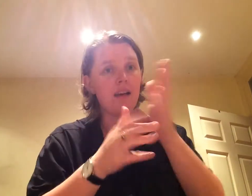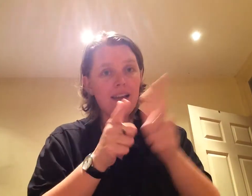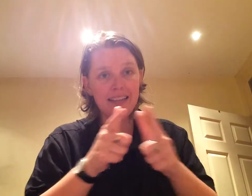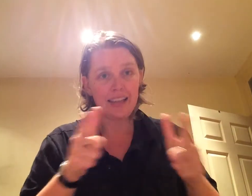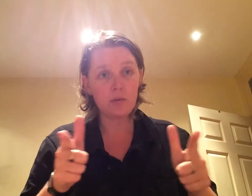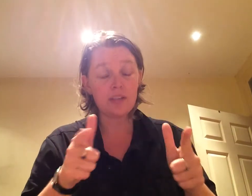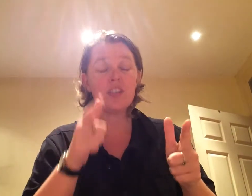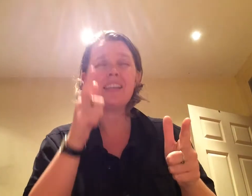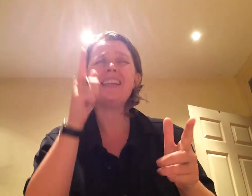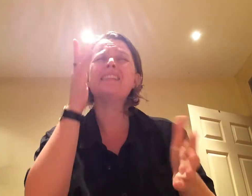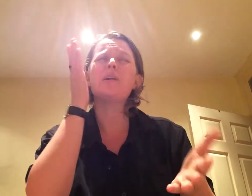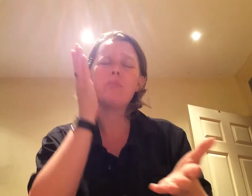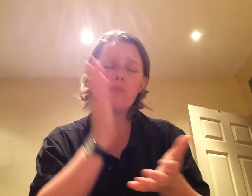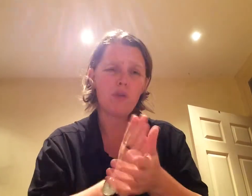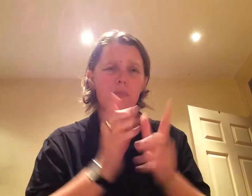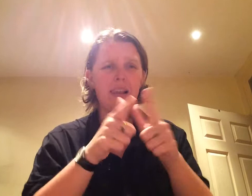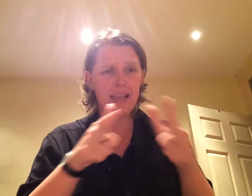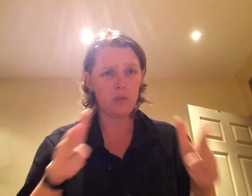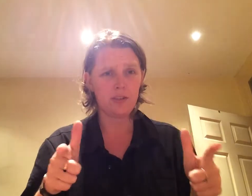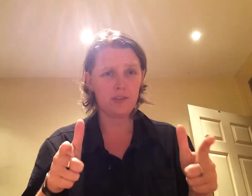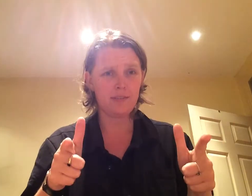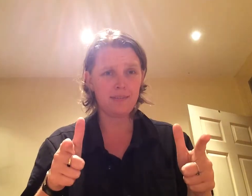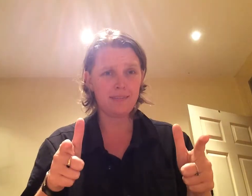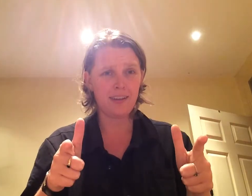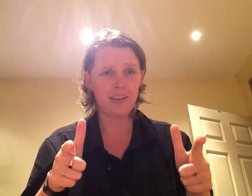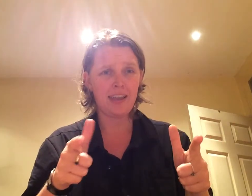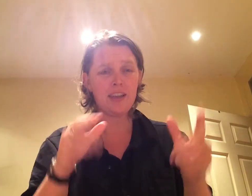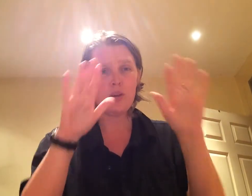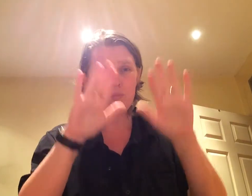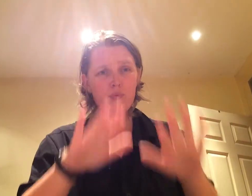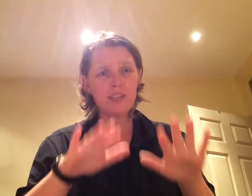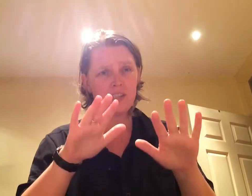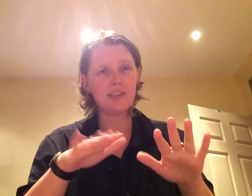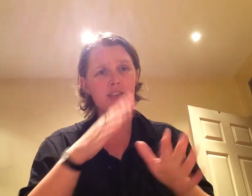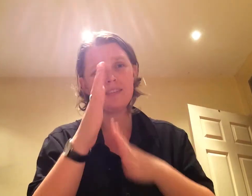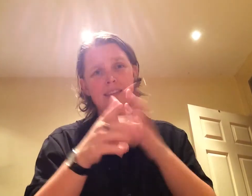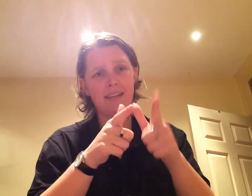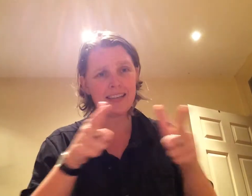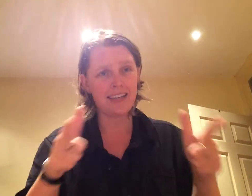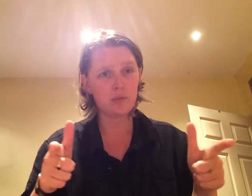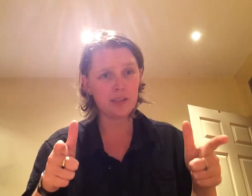sign language is a proper language, okay? British Sign Language,